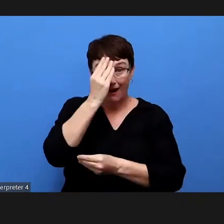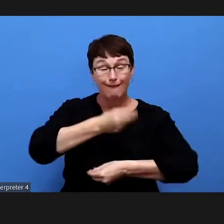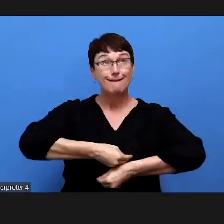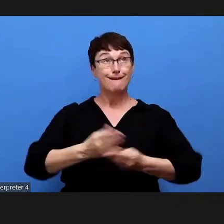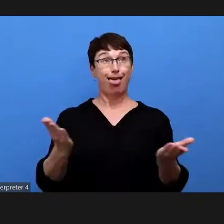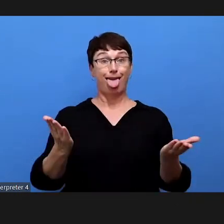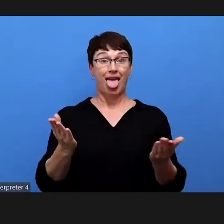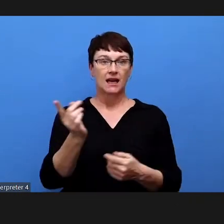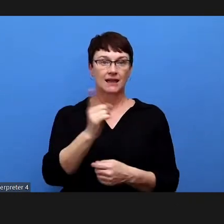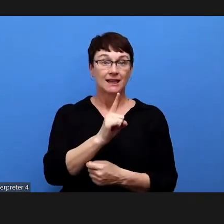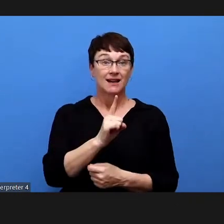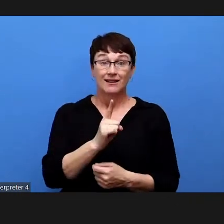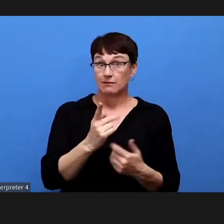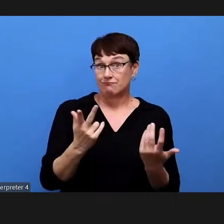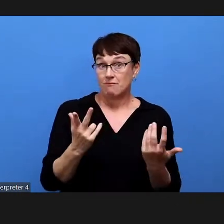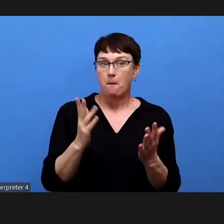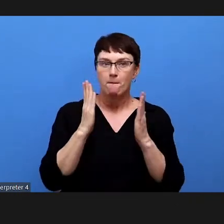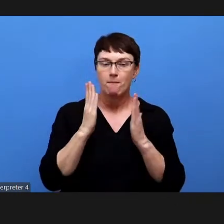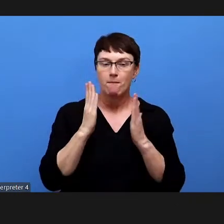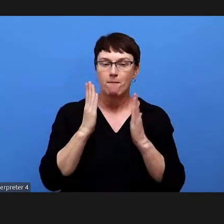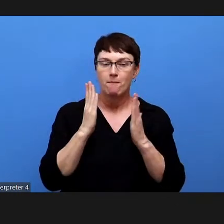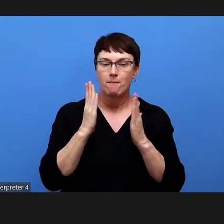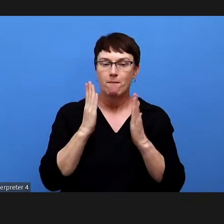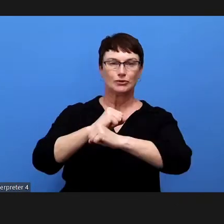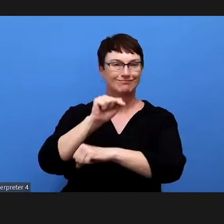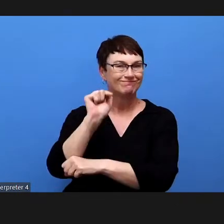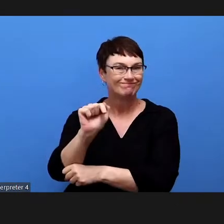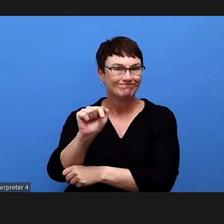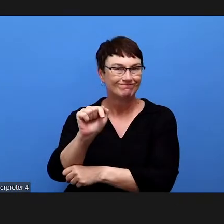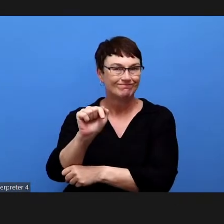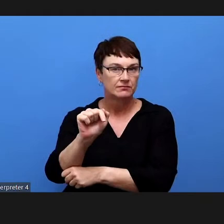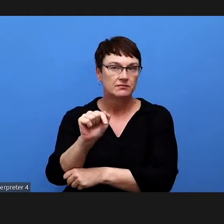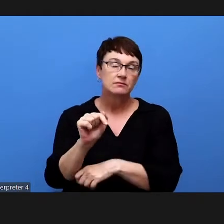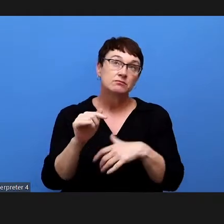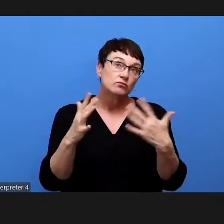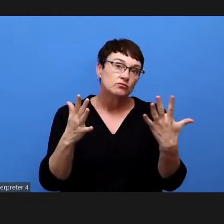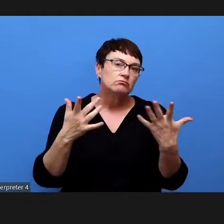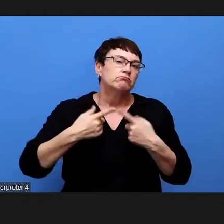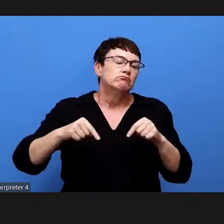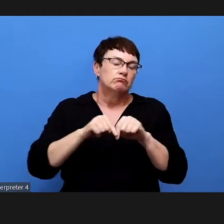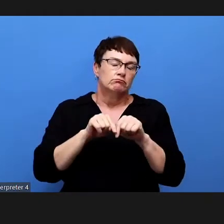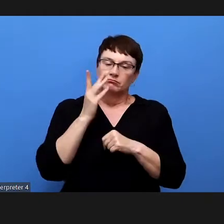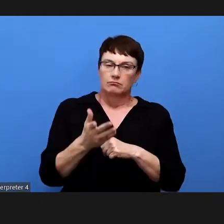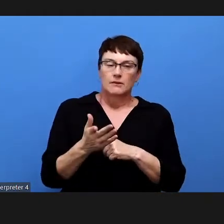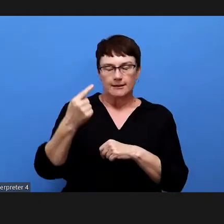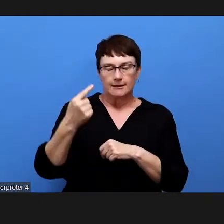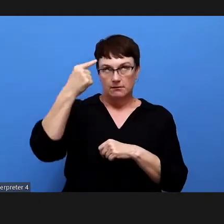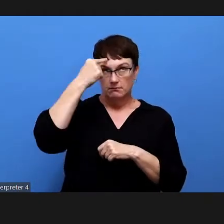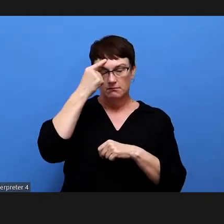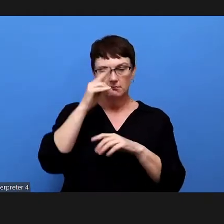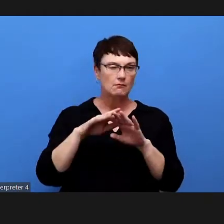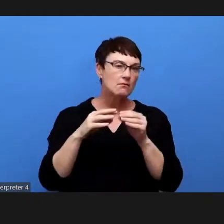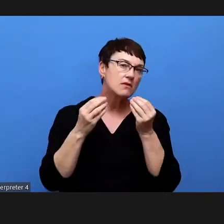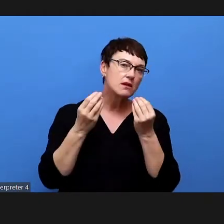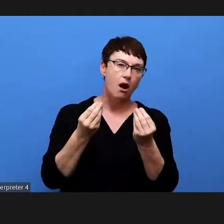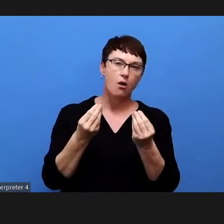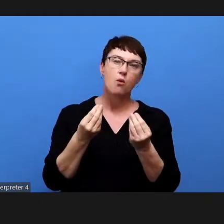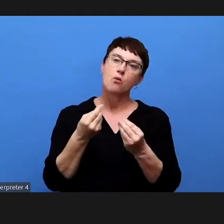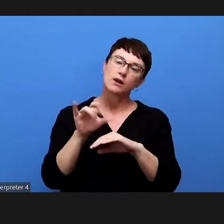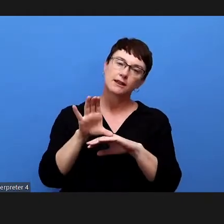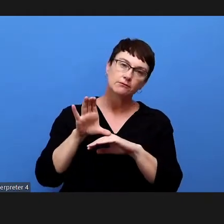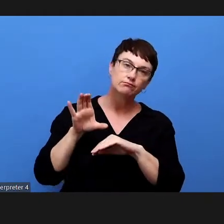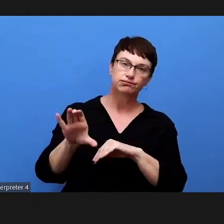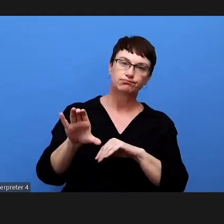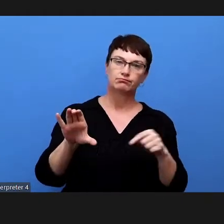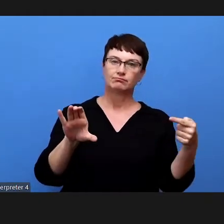put it in place strong data protection policies, investing in cyber security